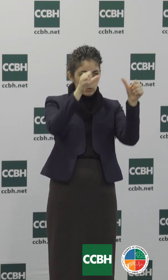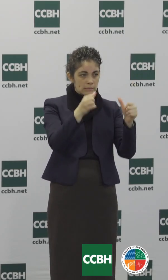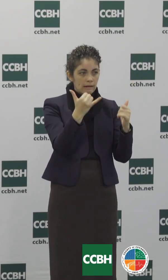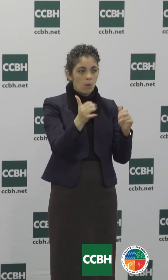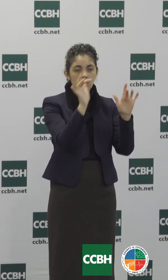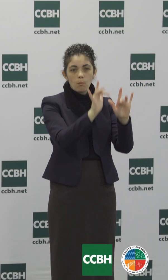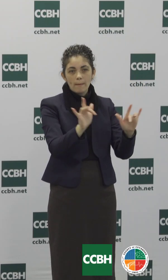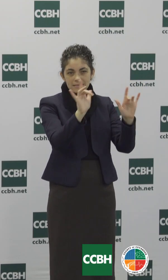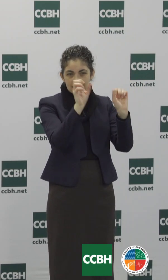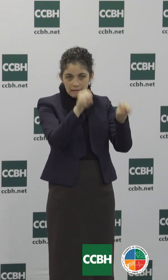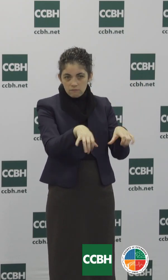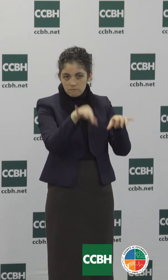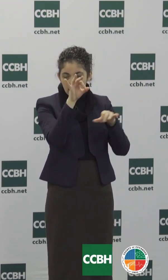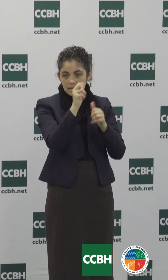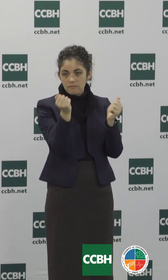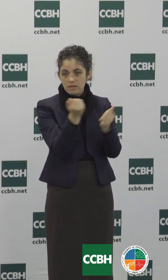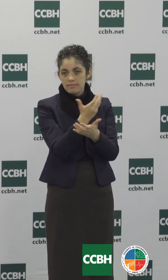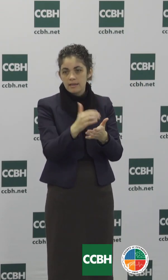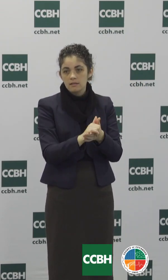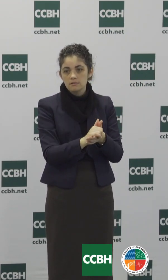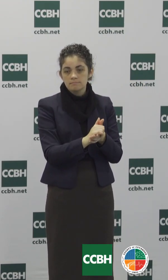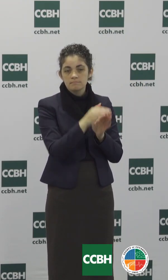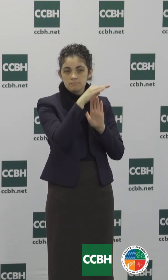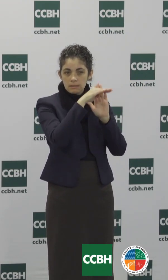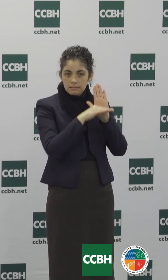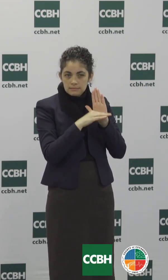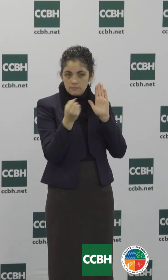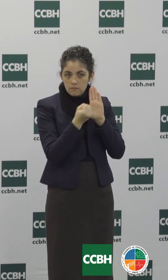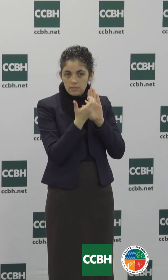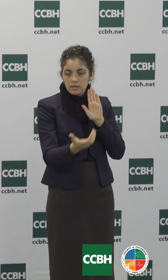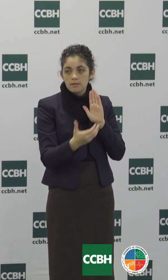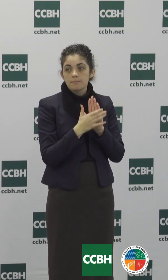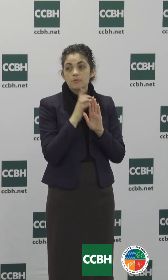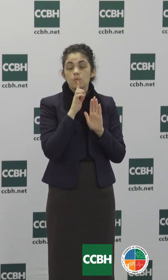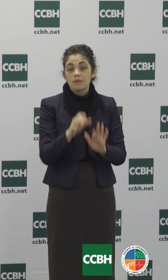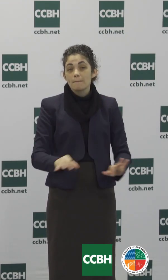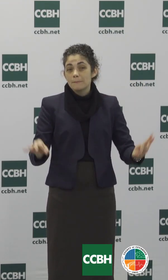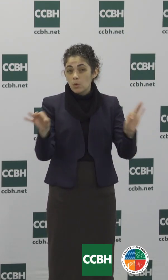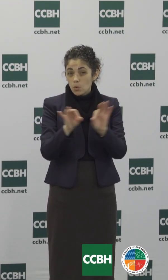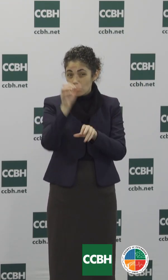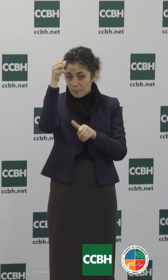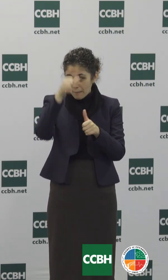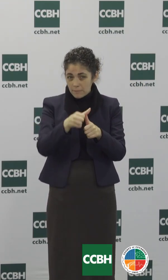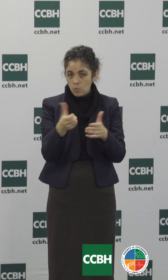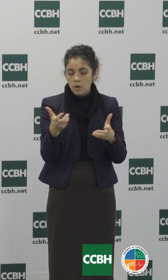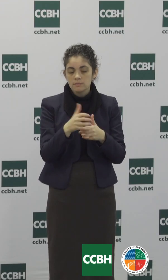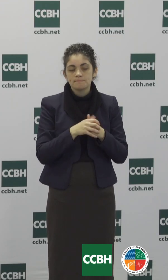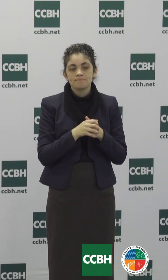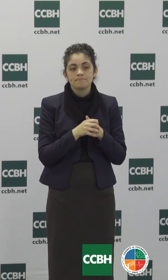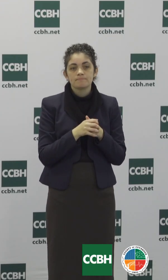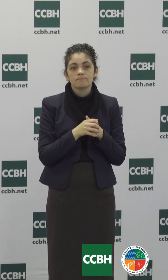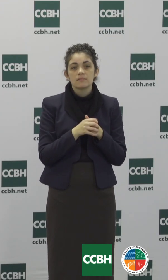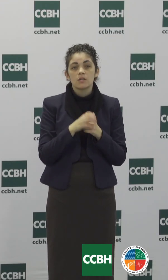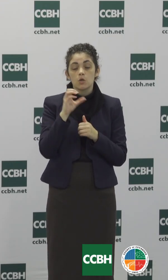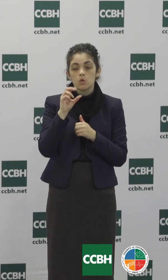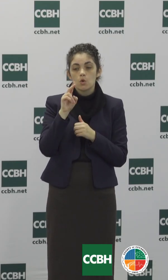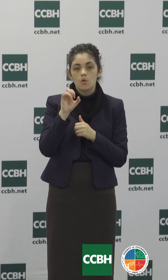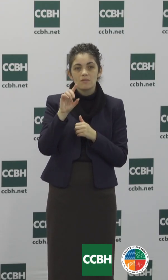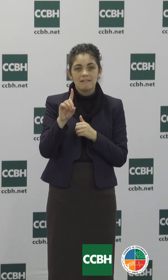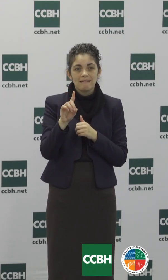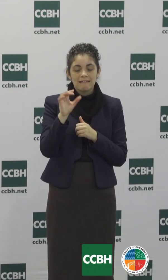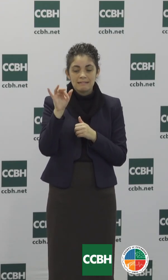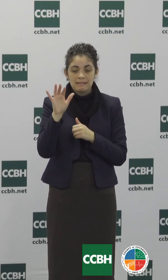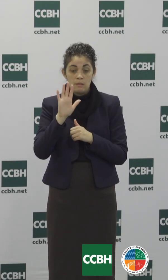that information on their website. It's important to remember that the presence of COVID-19 in these